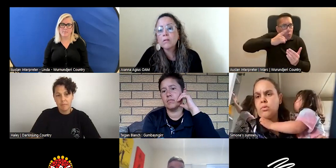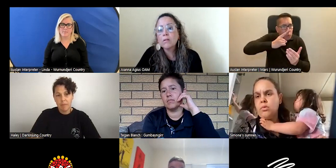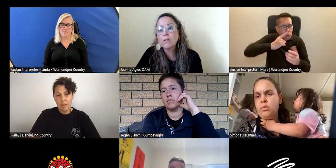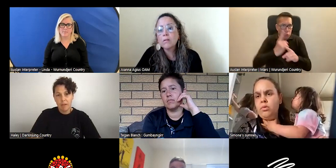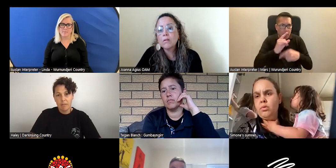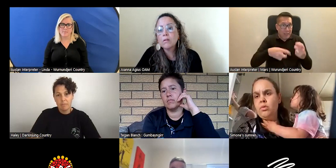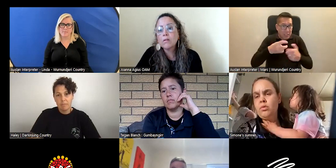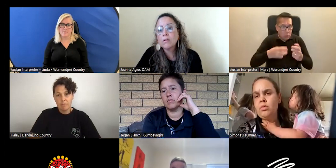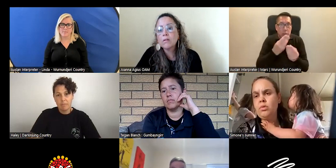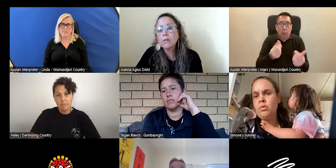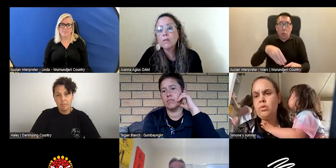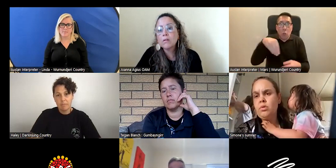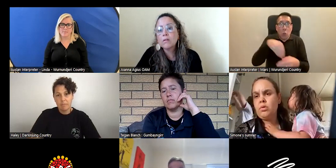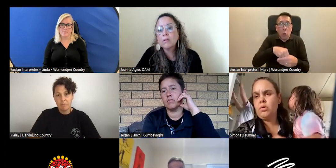include